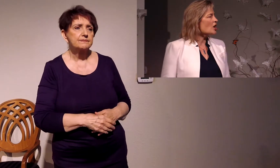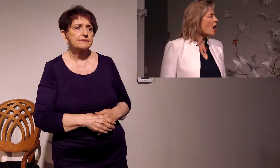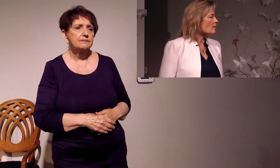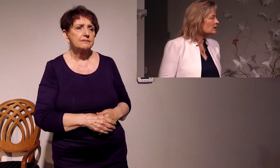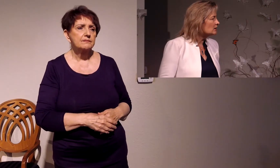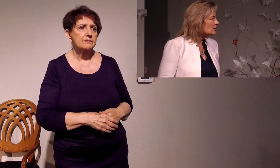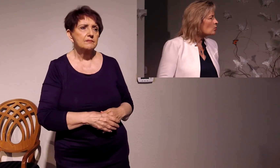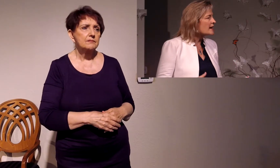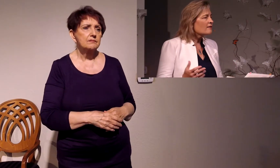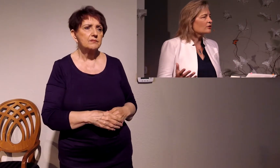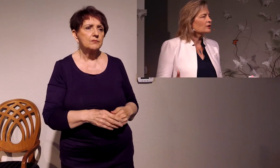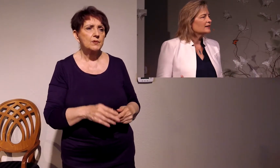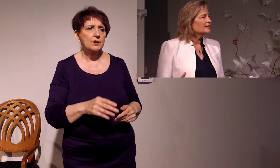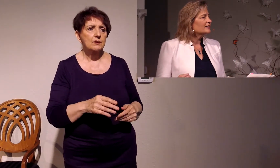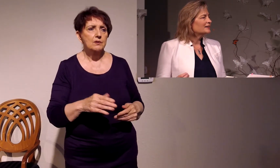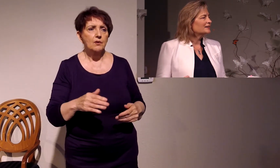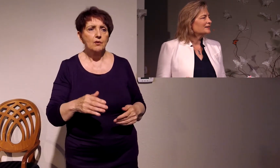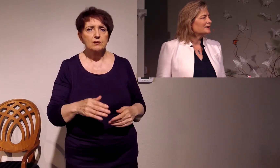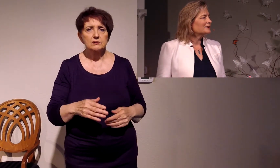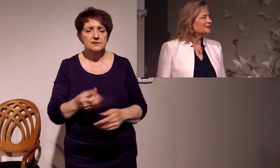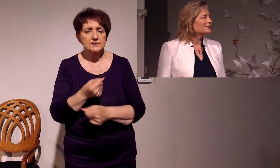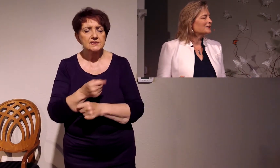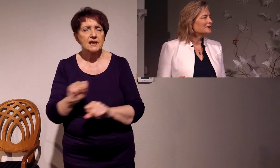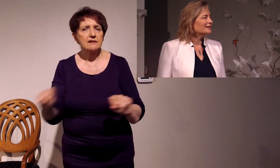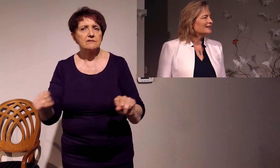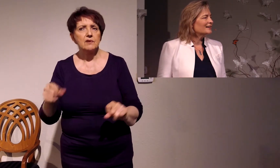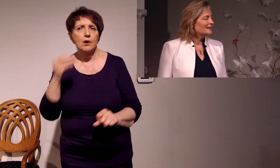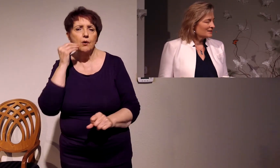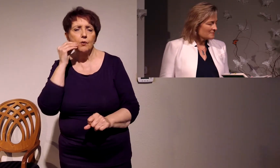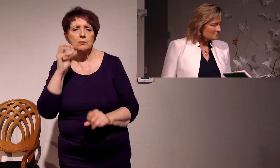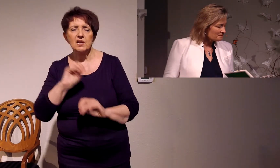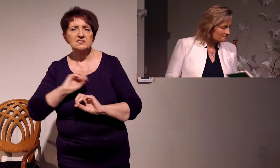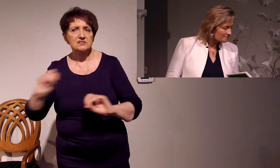get a job. Whatever.